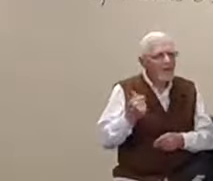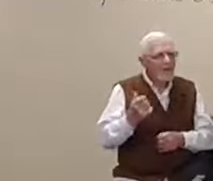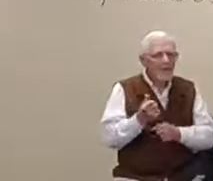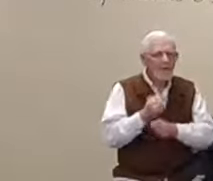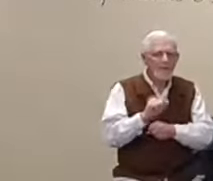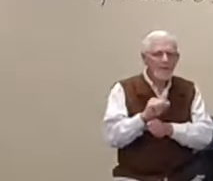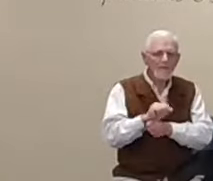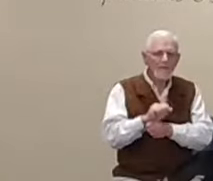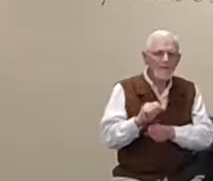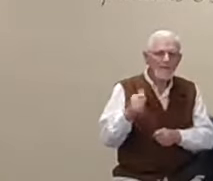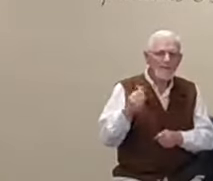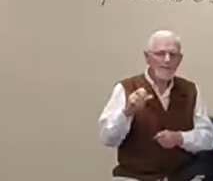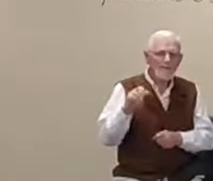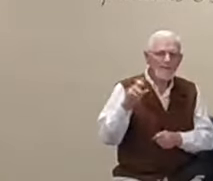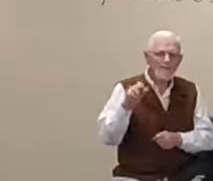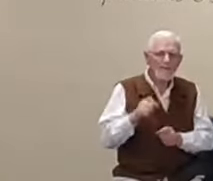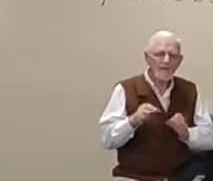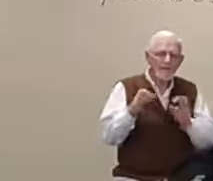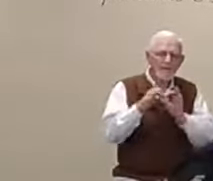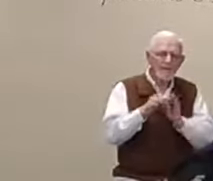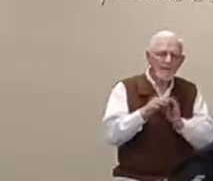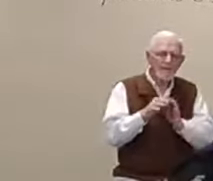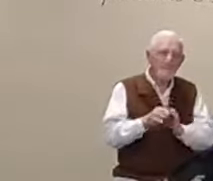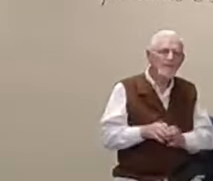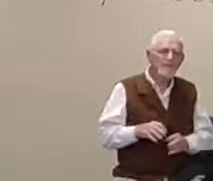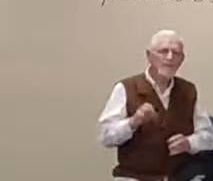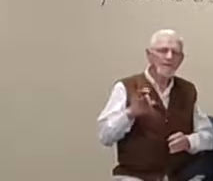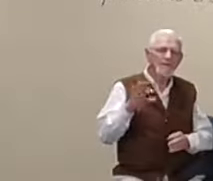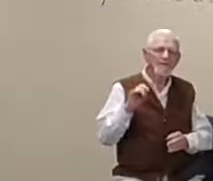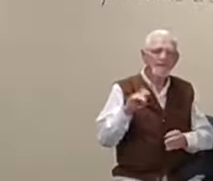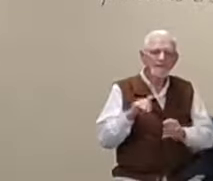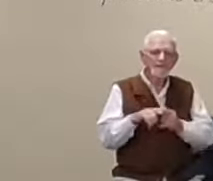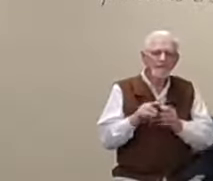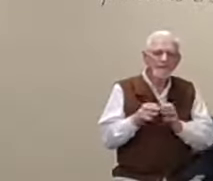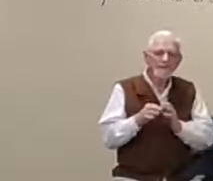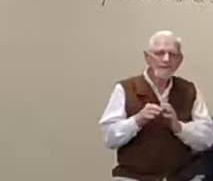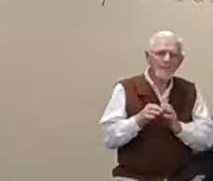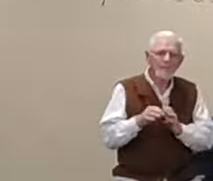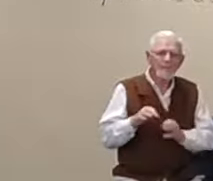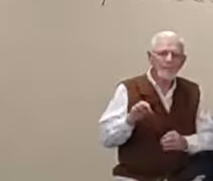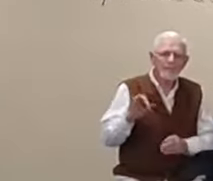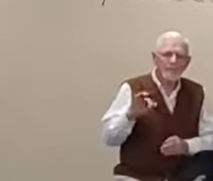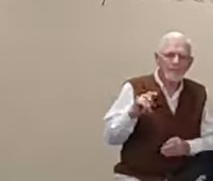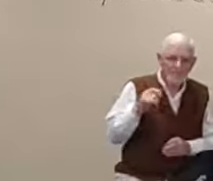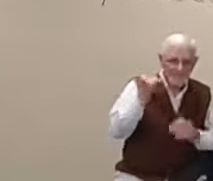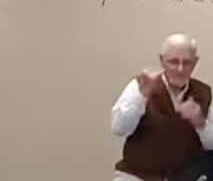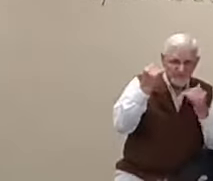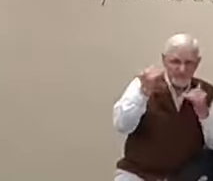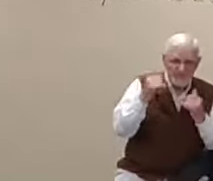those 10 acres, and they join field to field. And I mean, can you imagine the